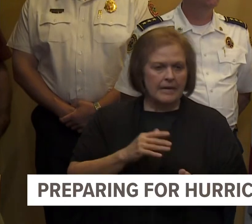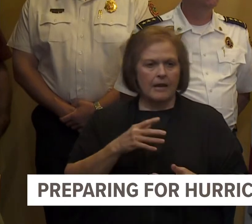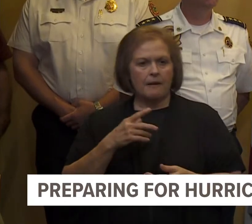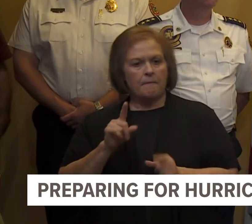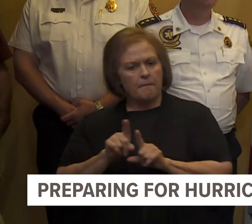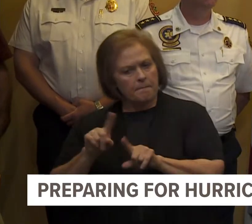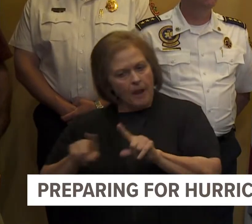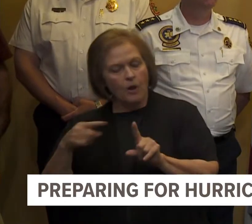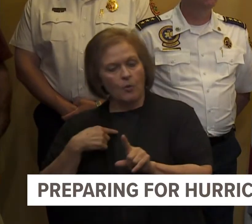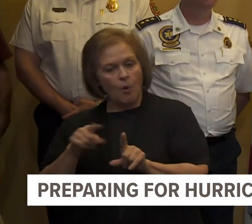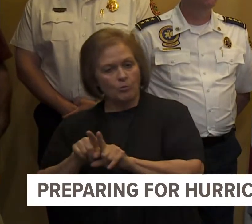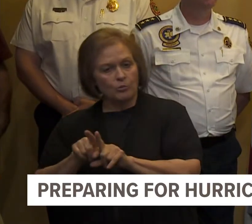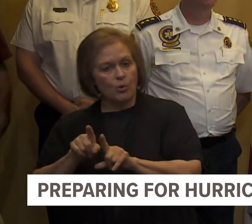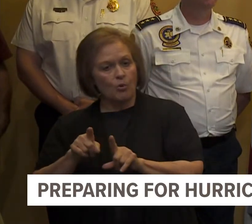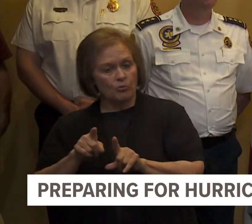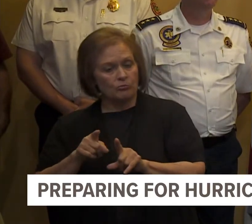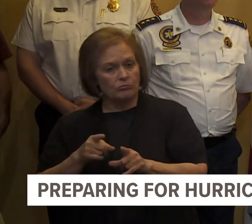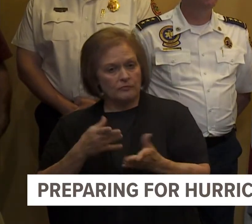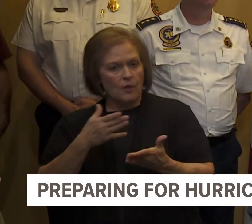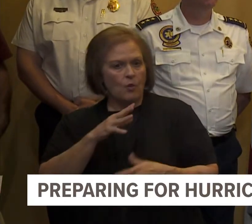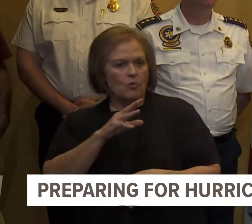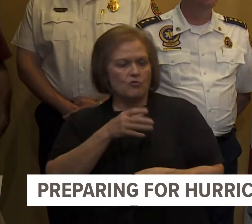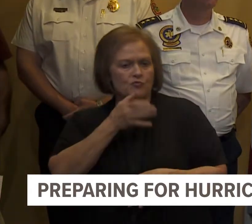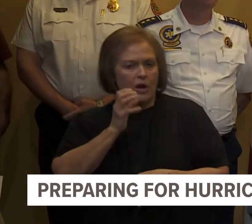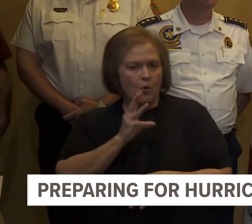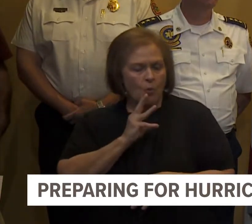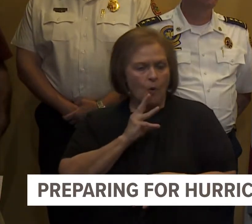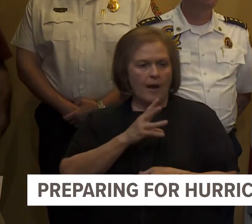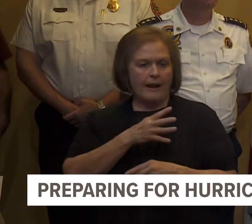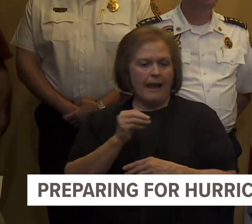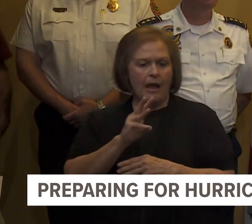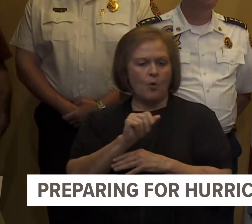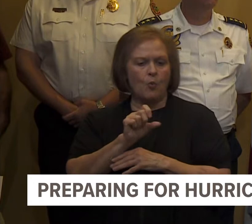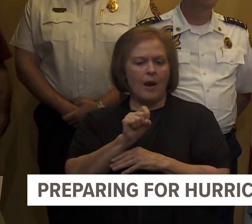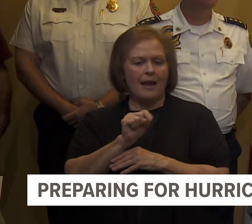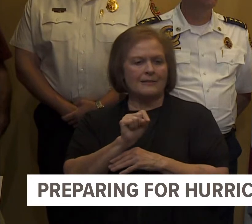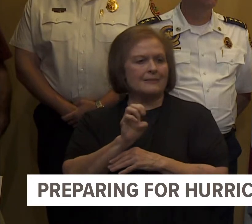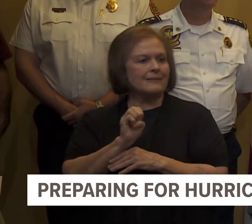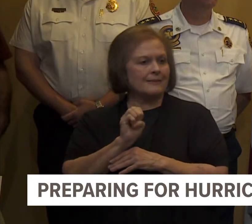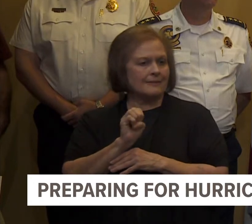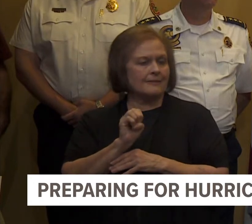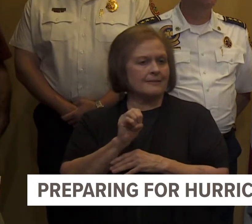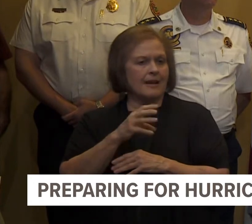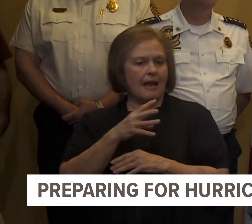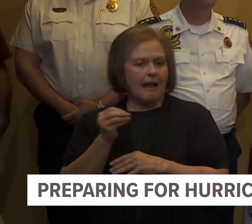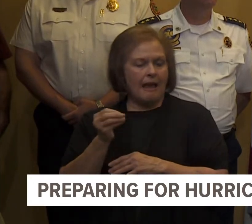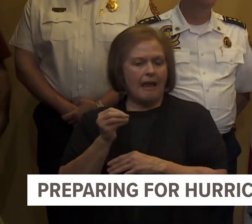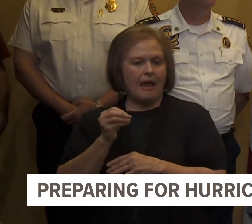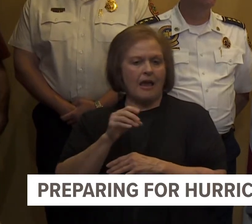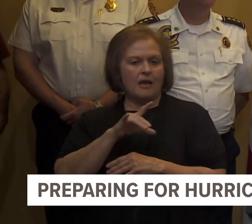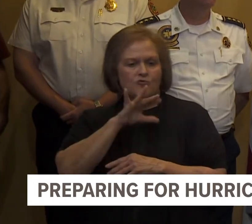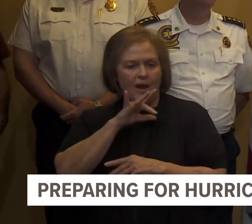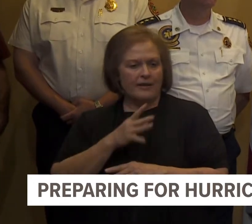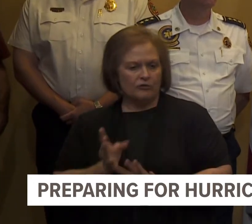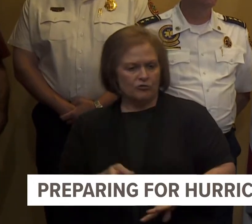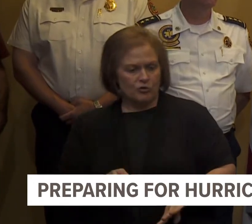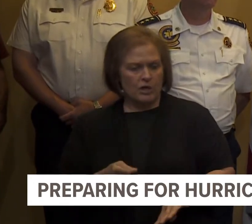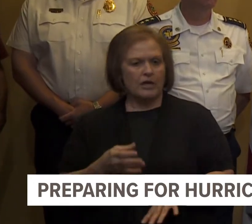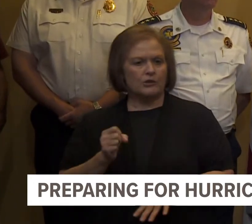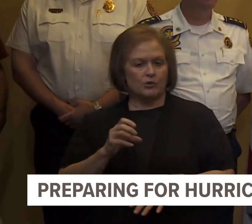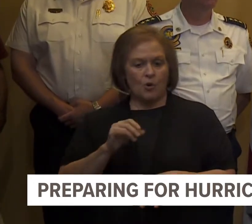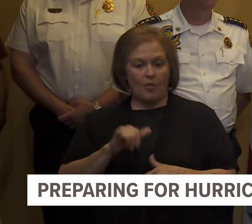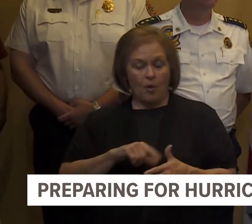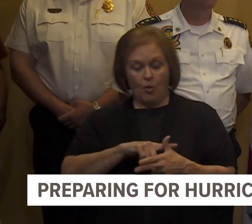drinking water. We do wastewater collection and treatment, and obviously drainage. So we take all